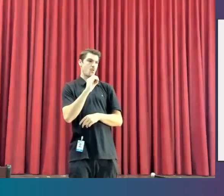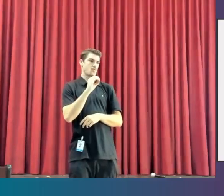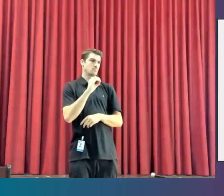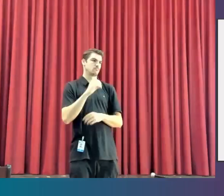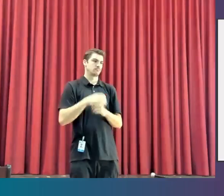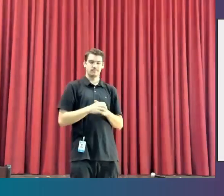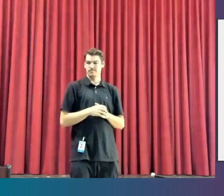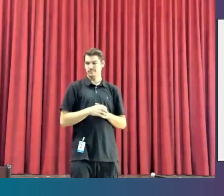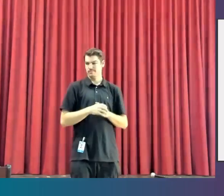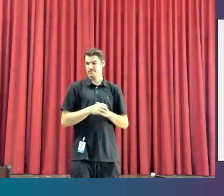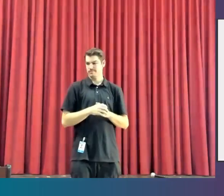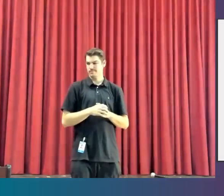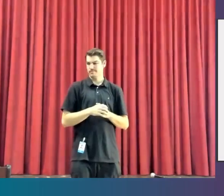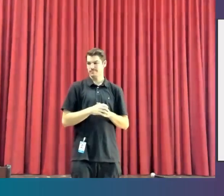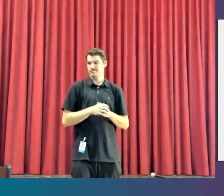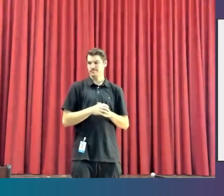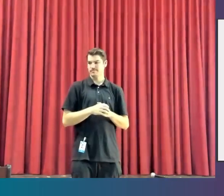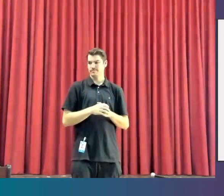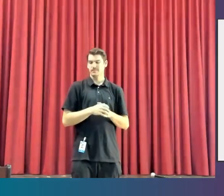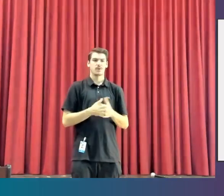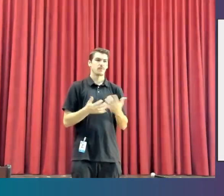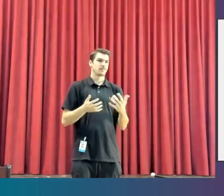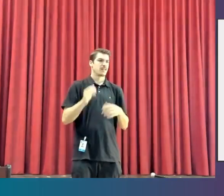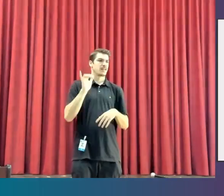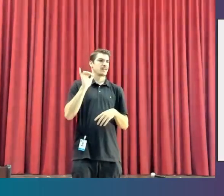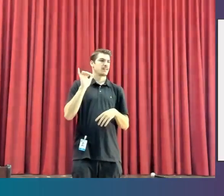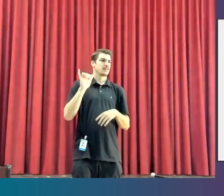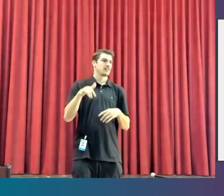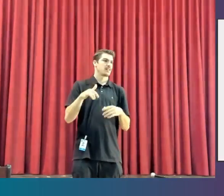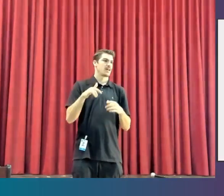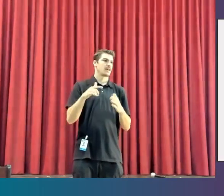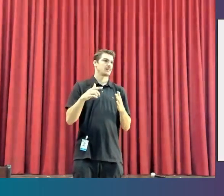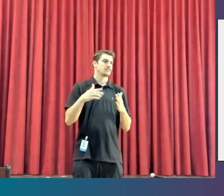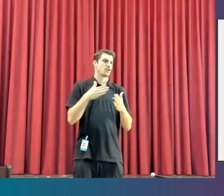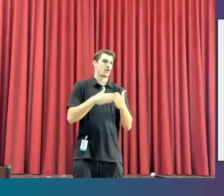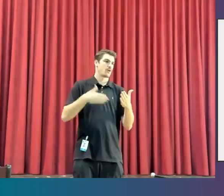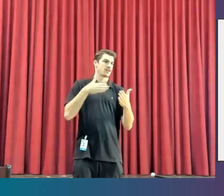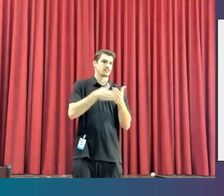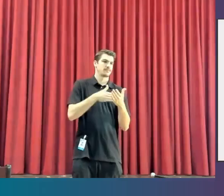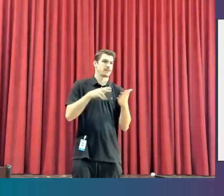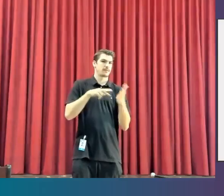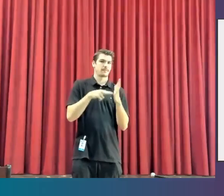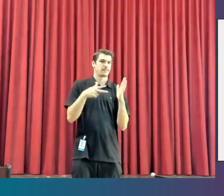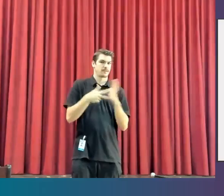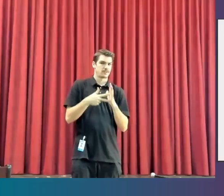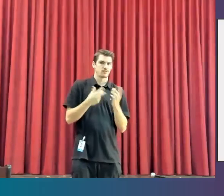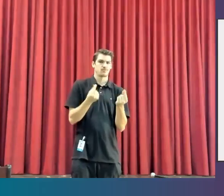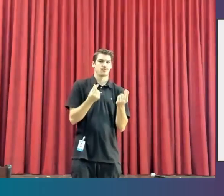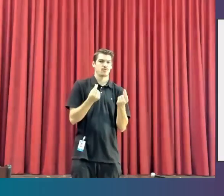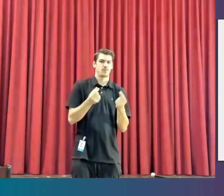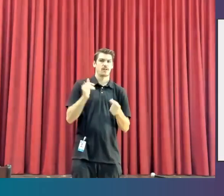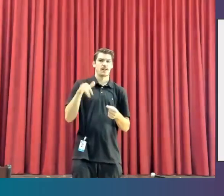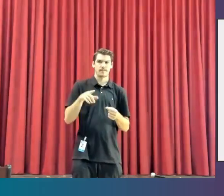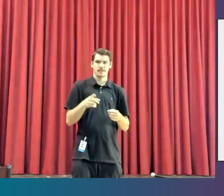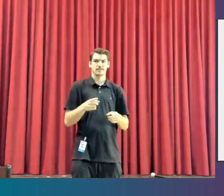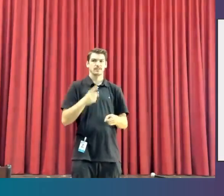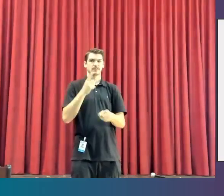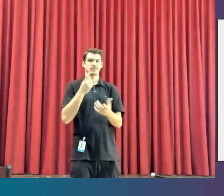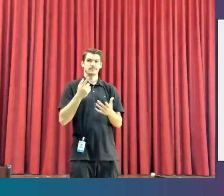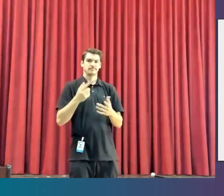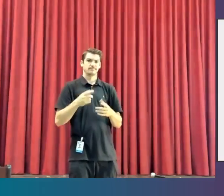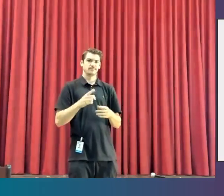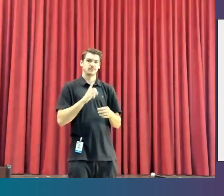And so, what is illegal harassment? Illegal harassment are intentional,